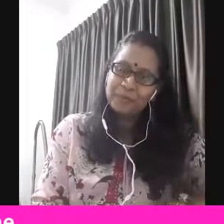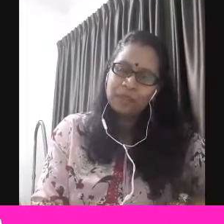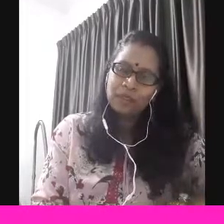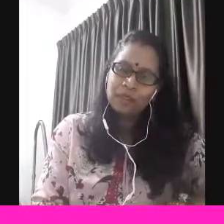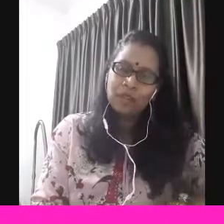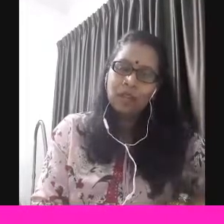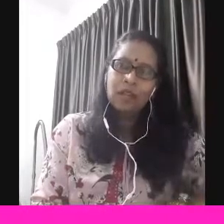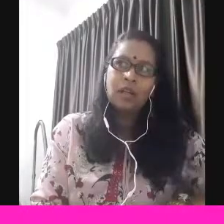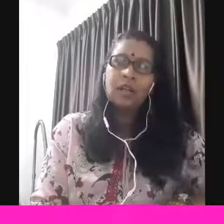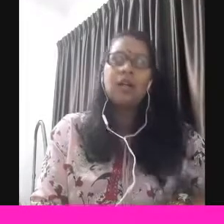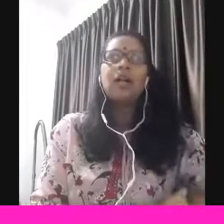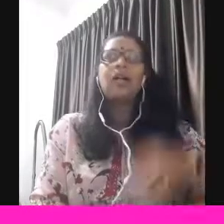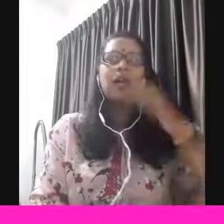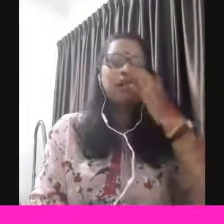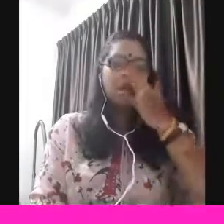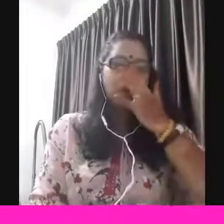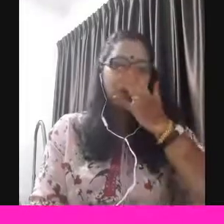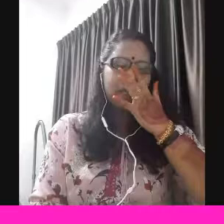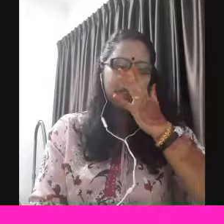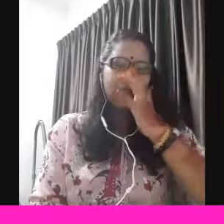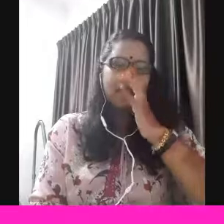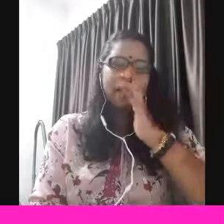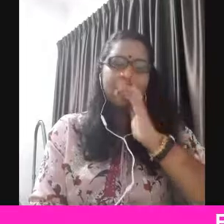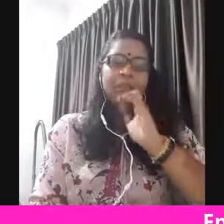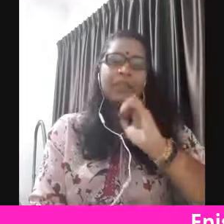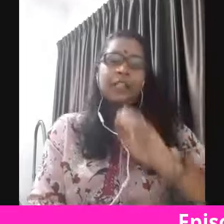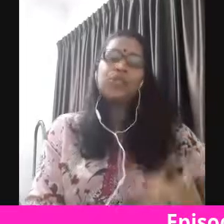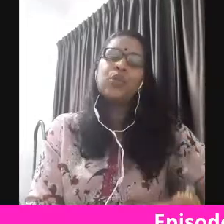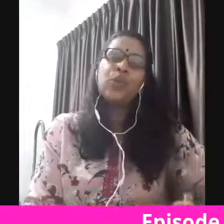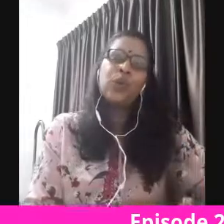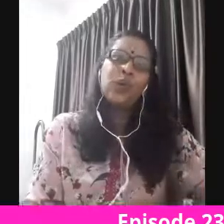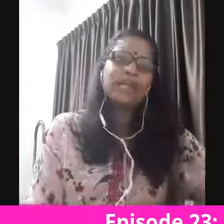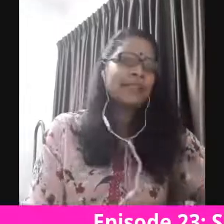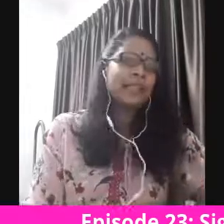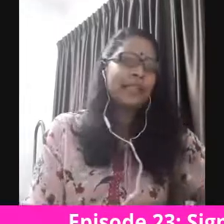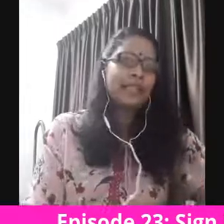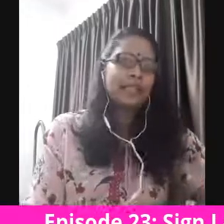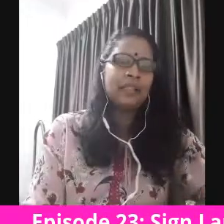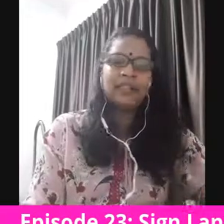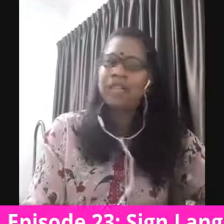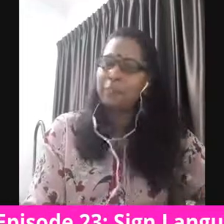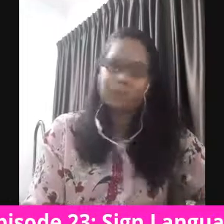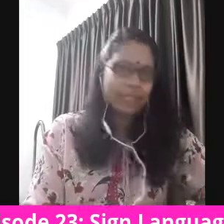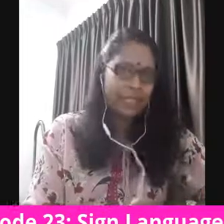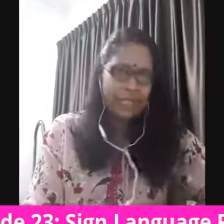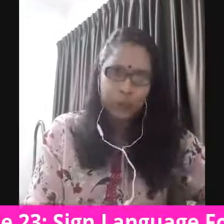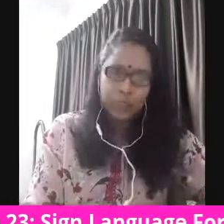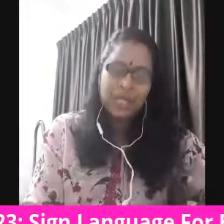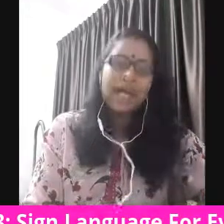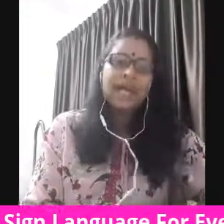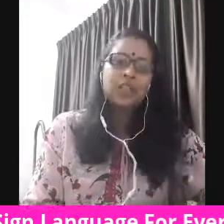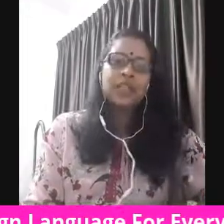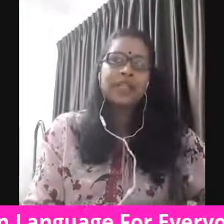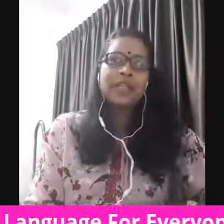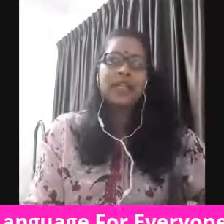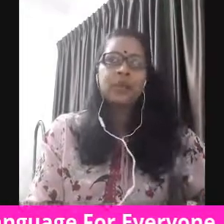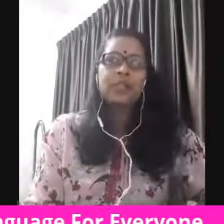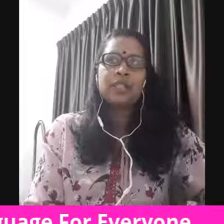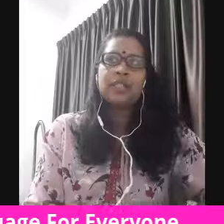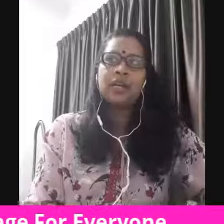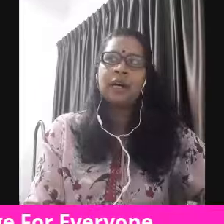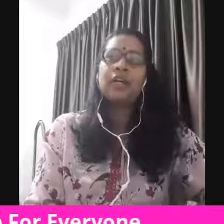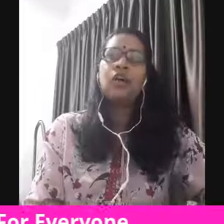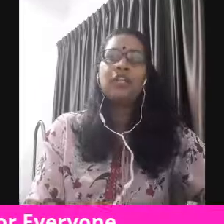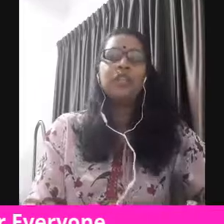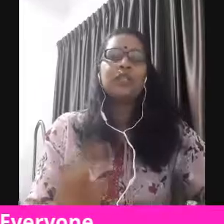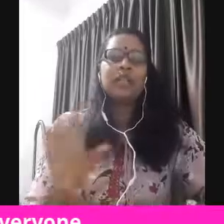languages are there in general? Okay. There is Yeah. no single type of sign language. Actually, sign language